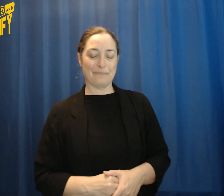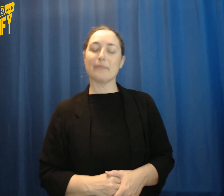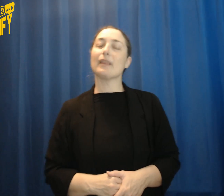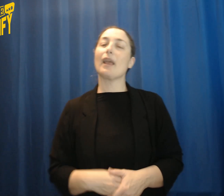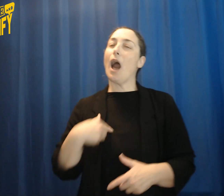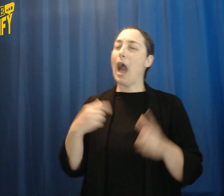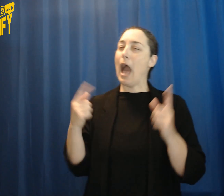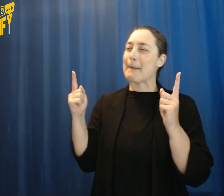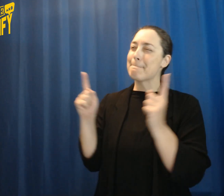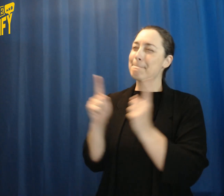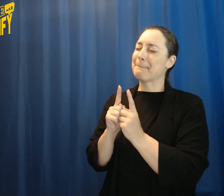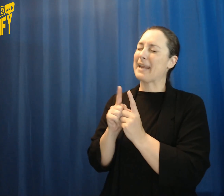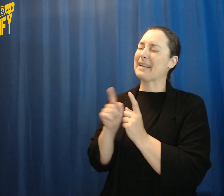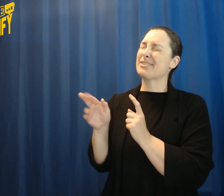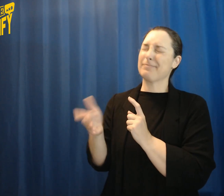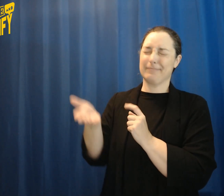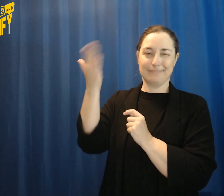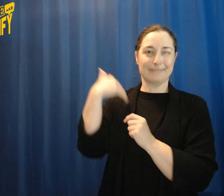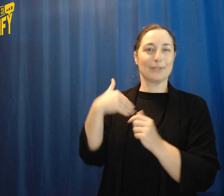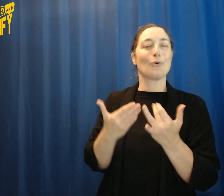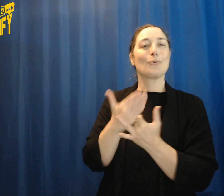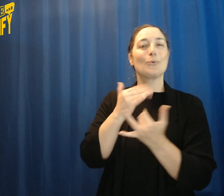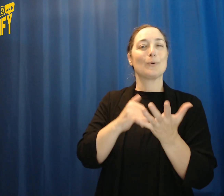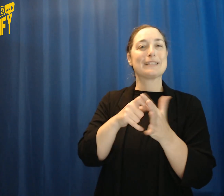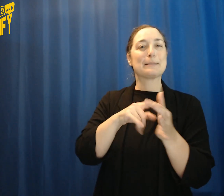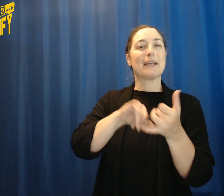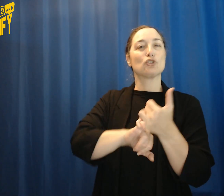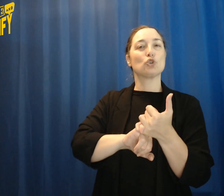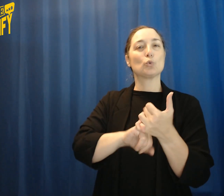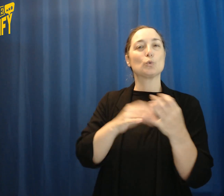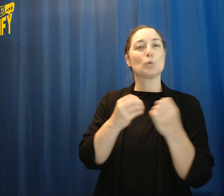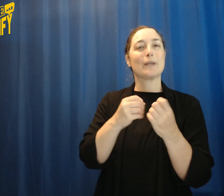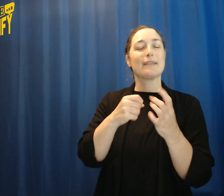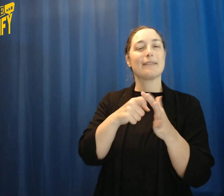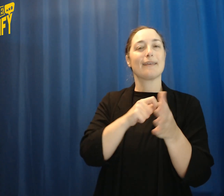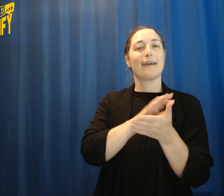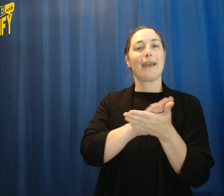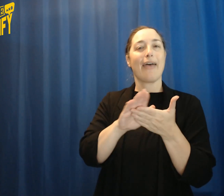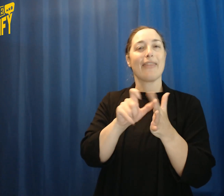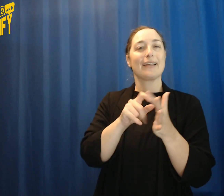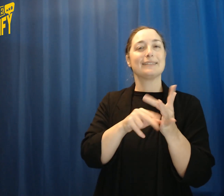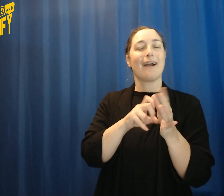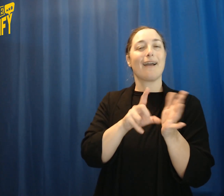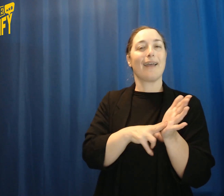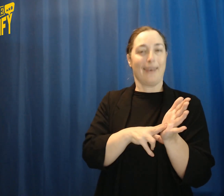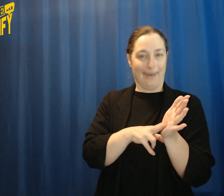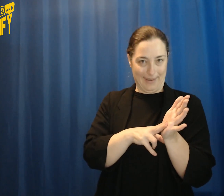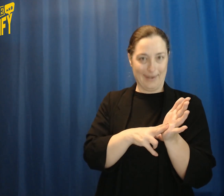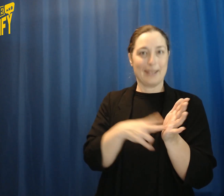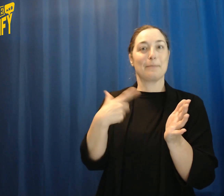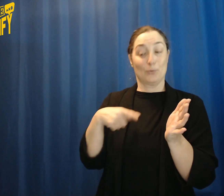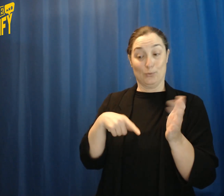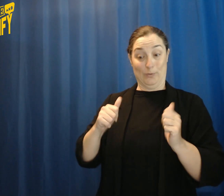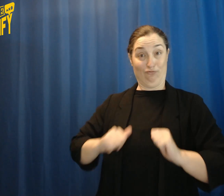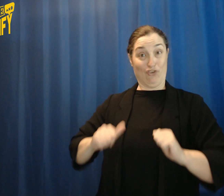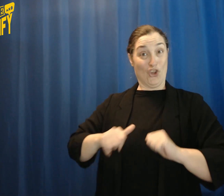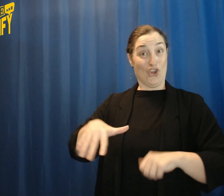we were doing specials Mhm. with Kat Duncan because one of the places where we rehearsed and did the workshops